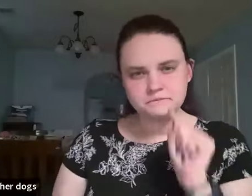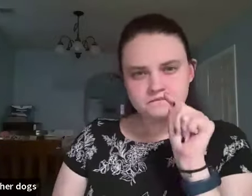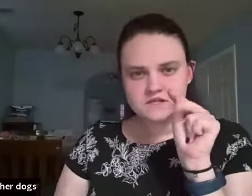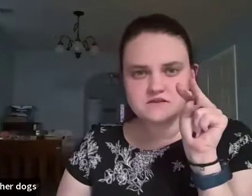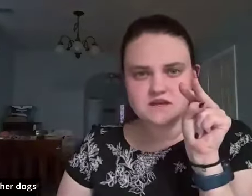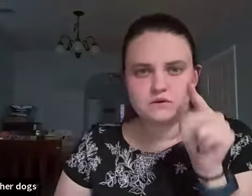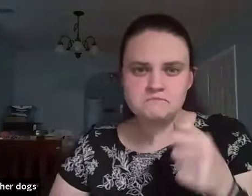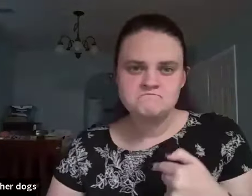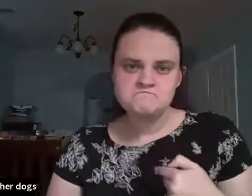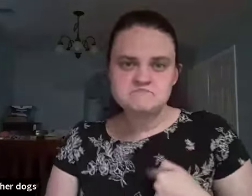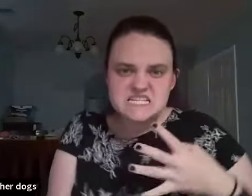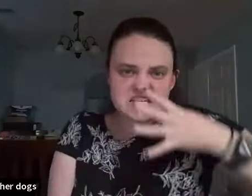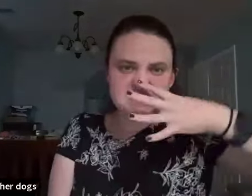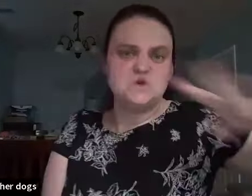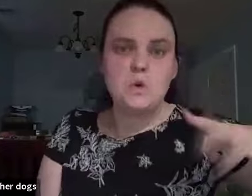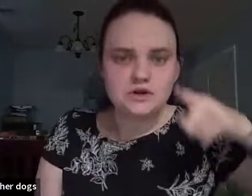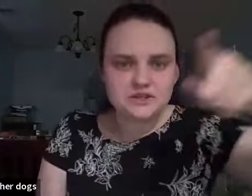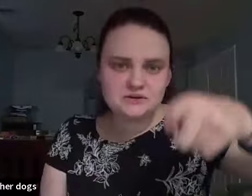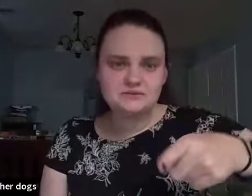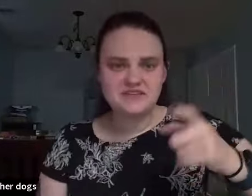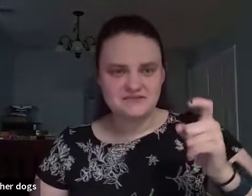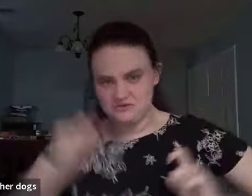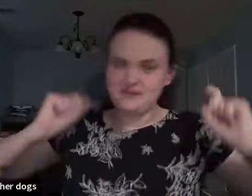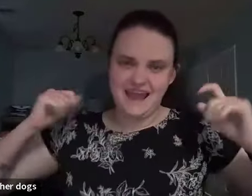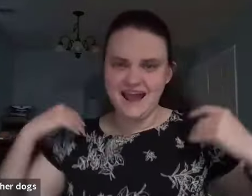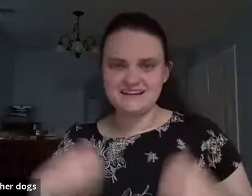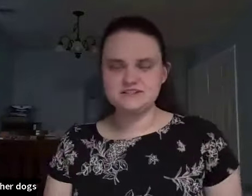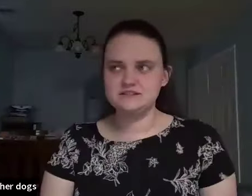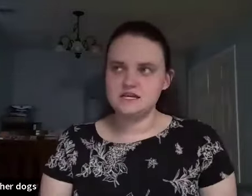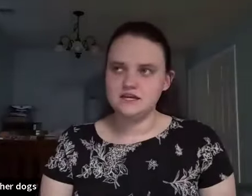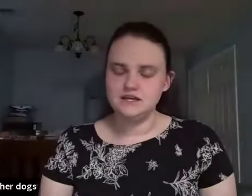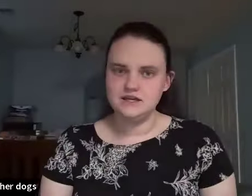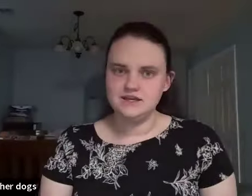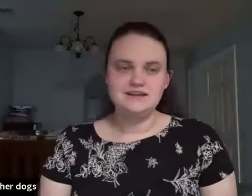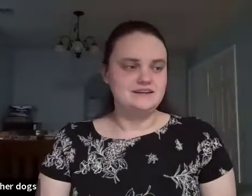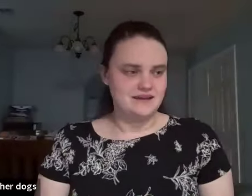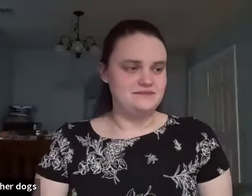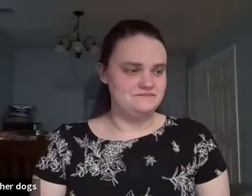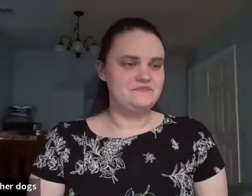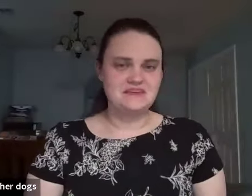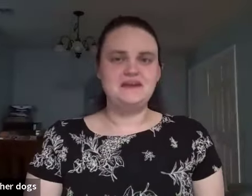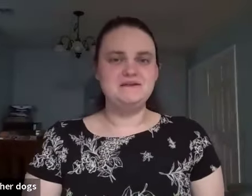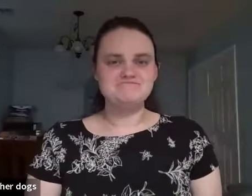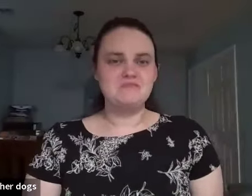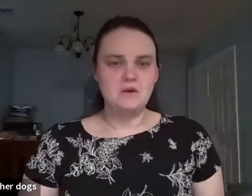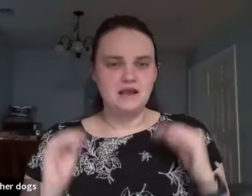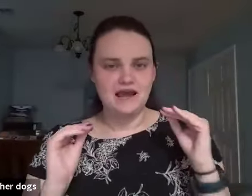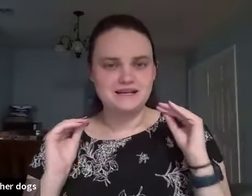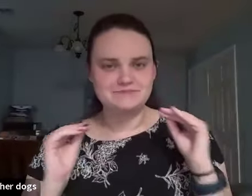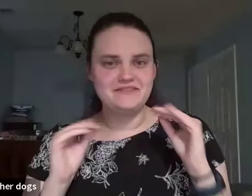looking at the other one. I mean, ignore you with that full like attitude. I was like, okay, okay, gotta explain